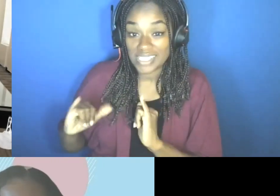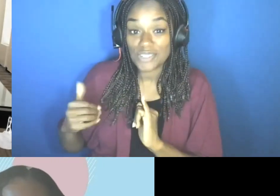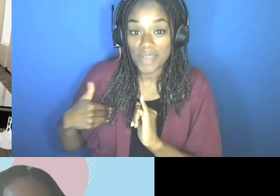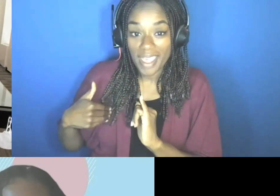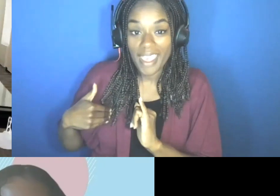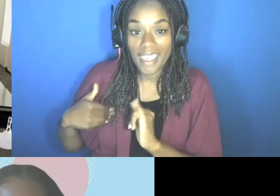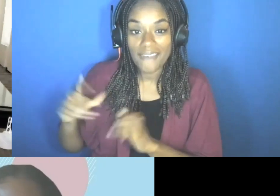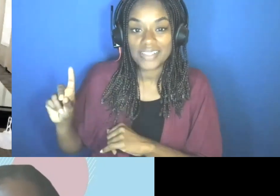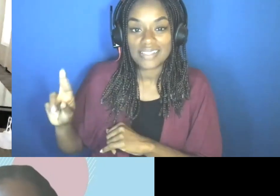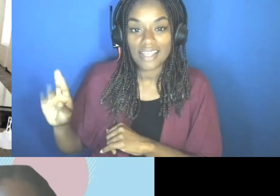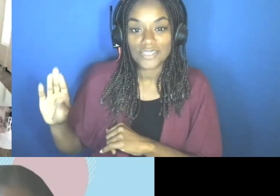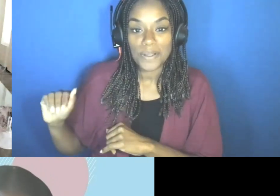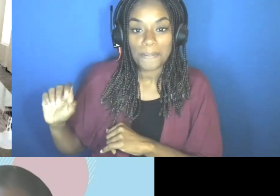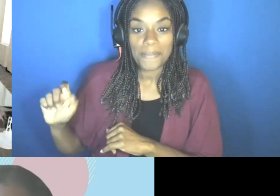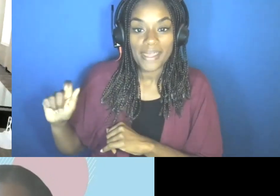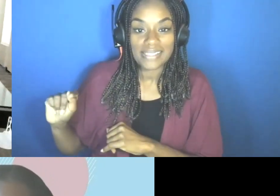us.